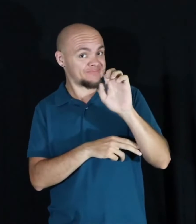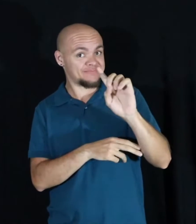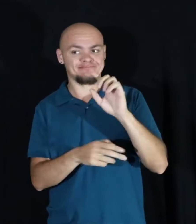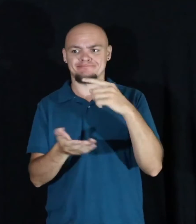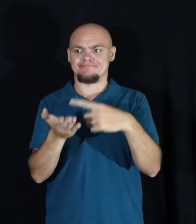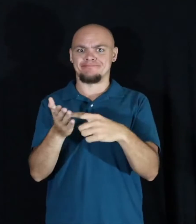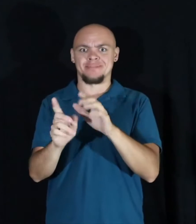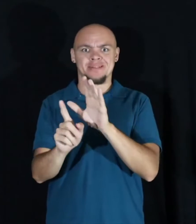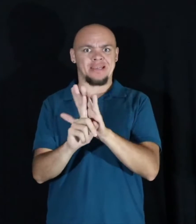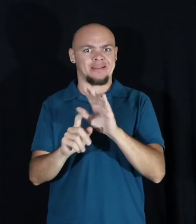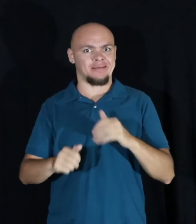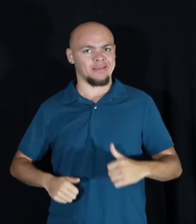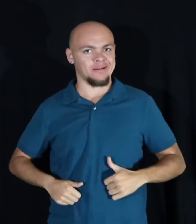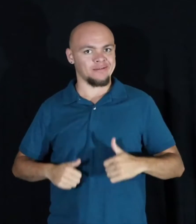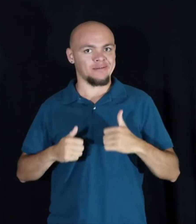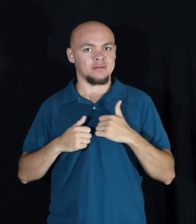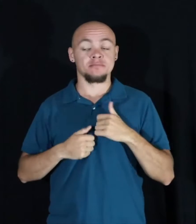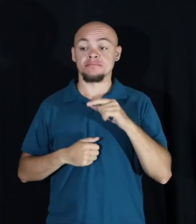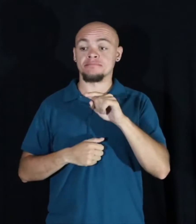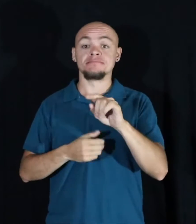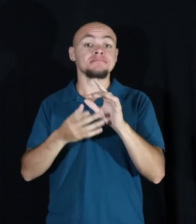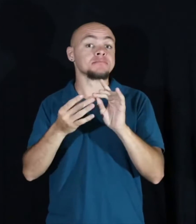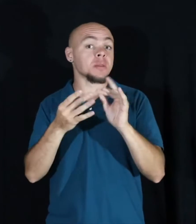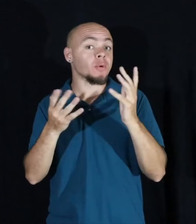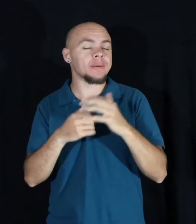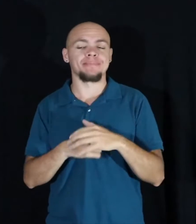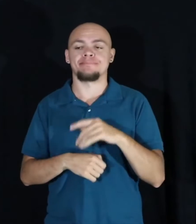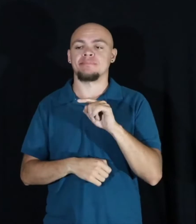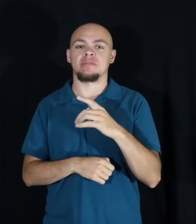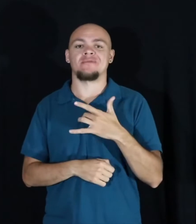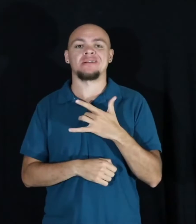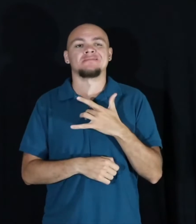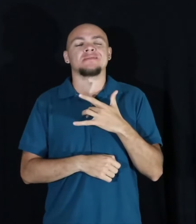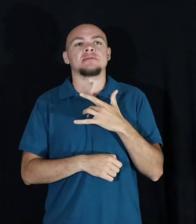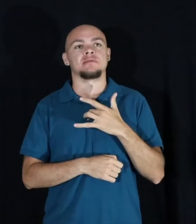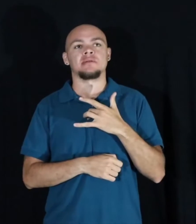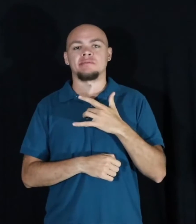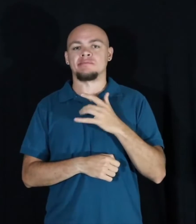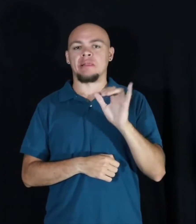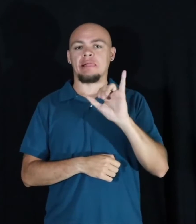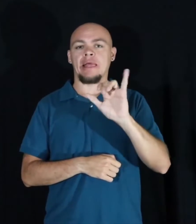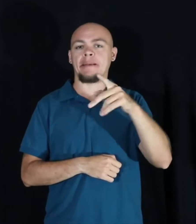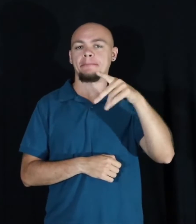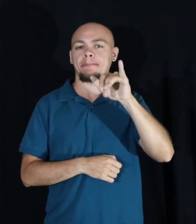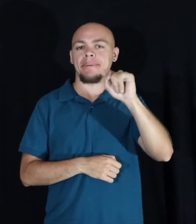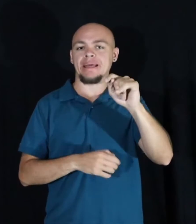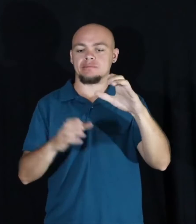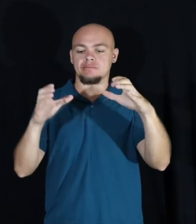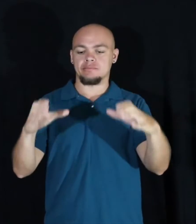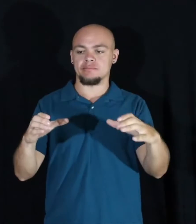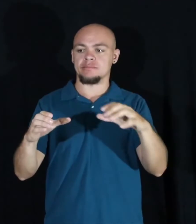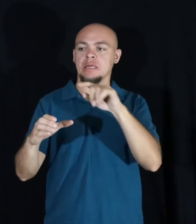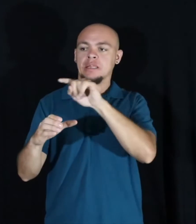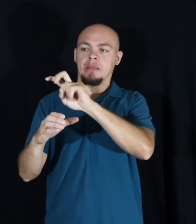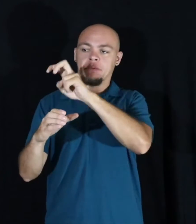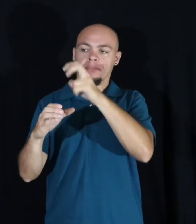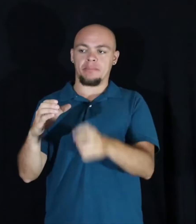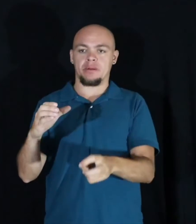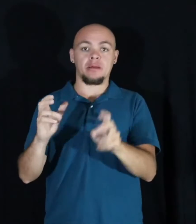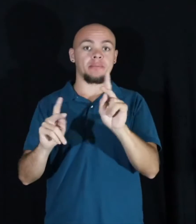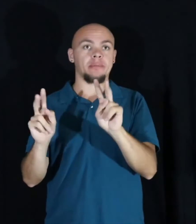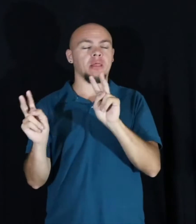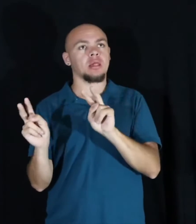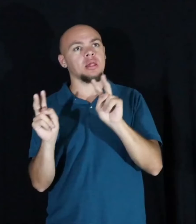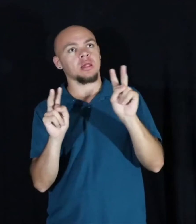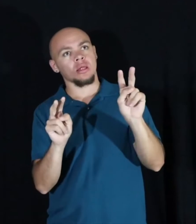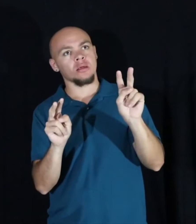life. He said that he often felt like he had fallen into a pit. He could see everyone outside of the pit, but he just